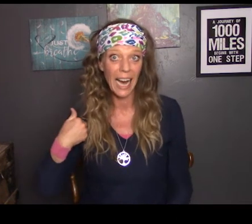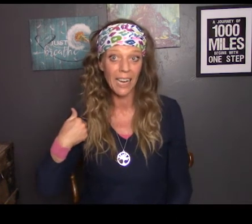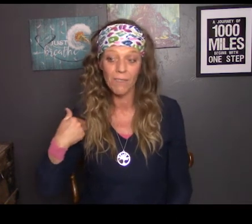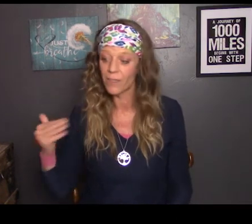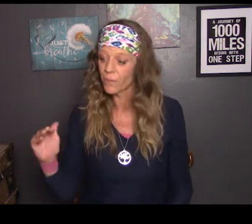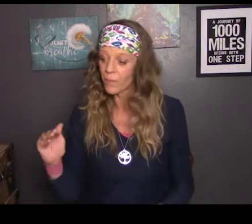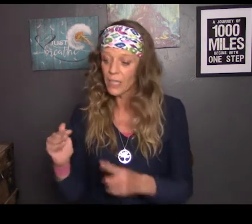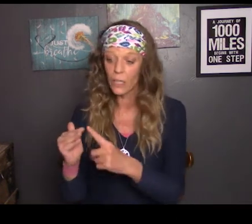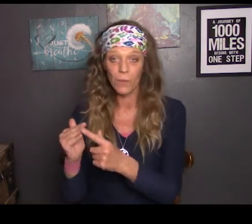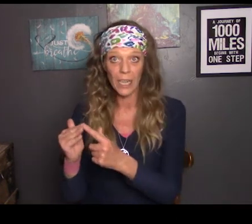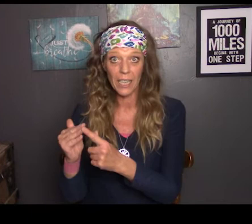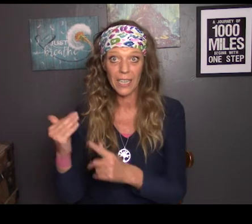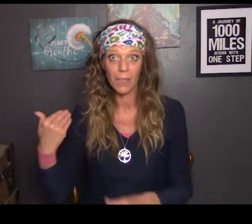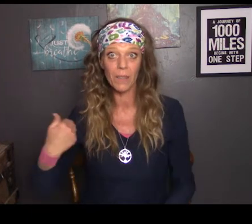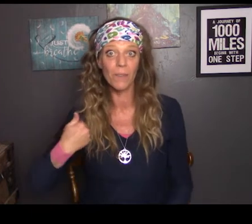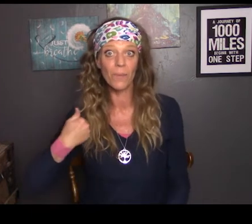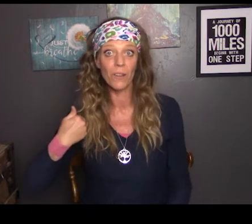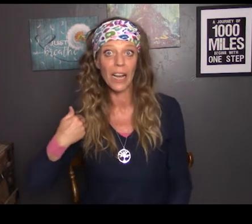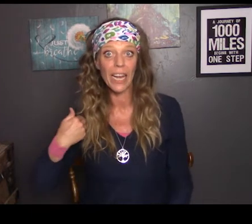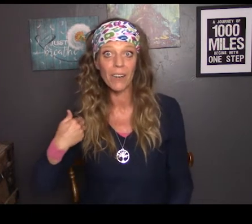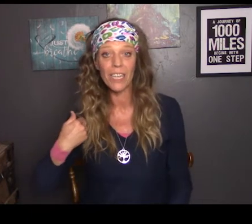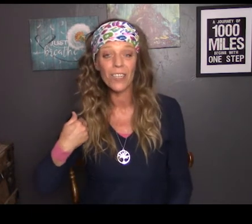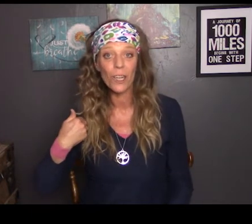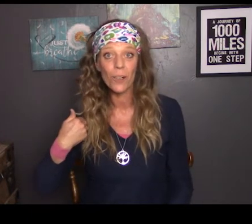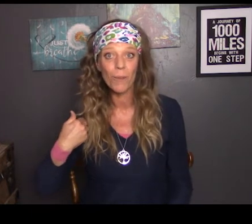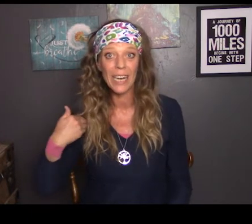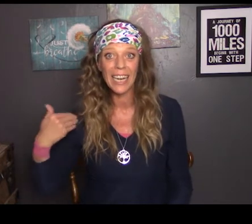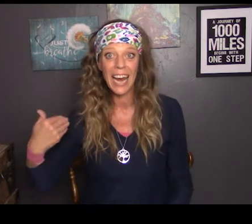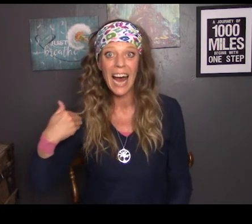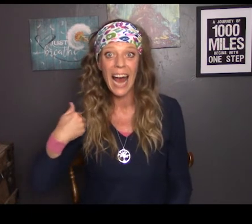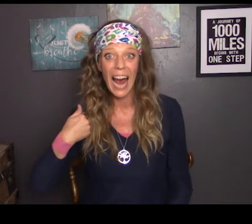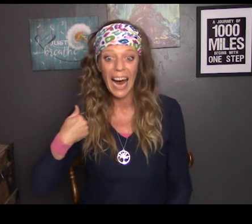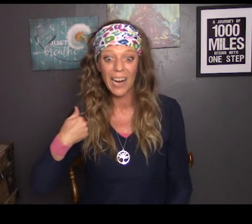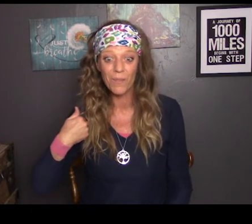Have your fingertips right here on your shoulder blade. Have.